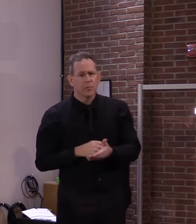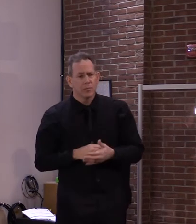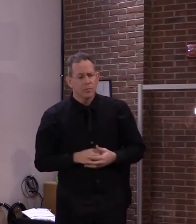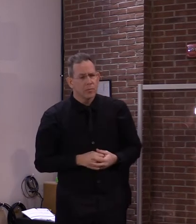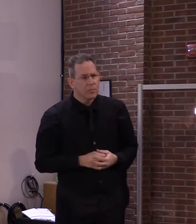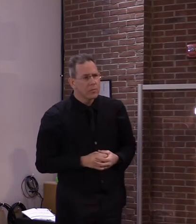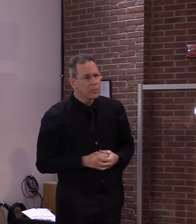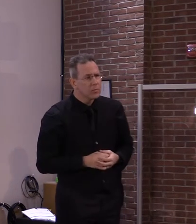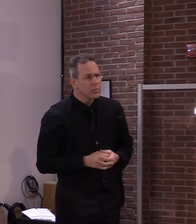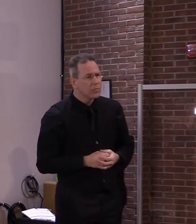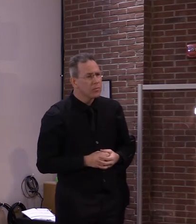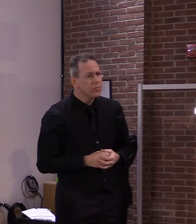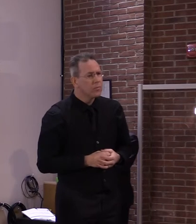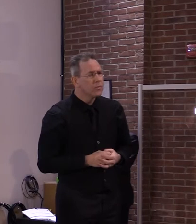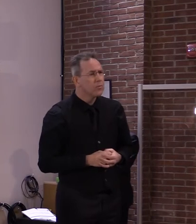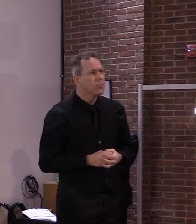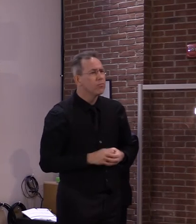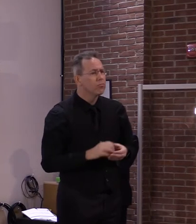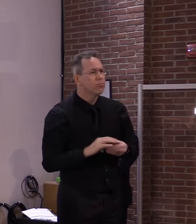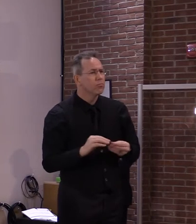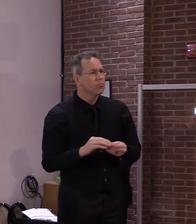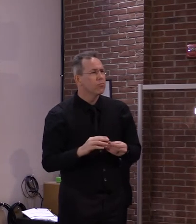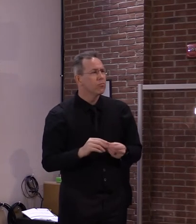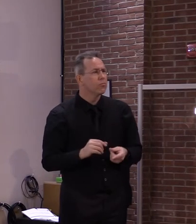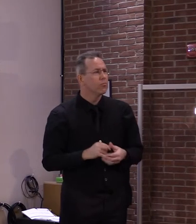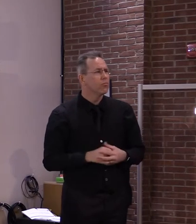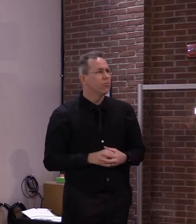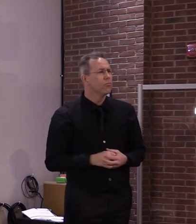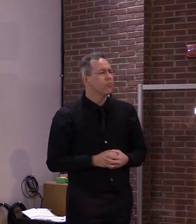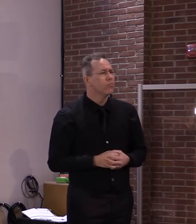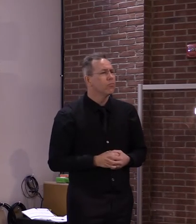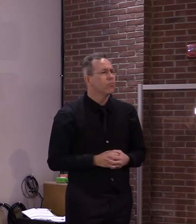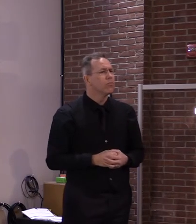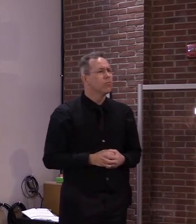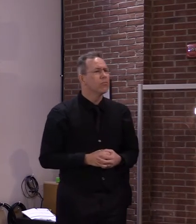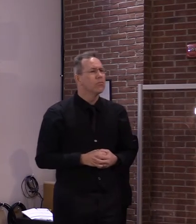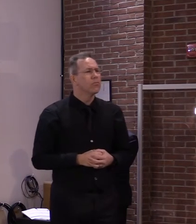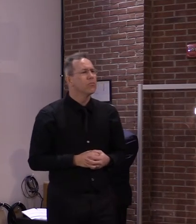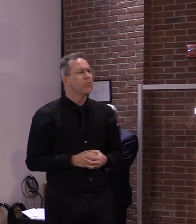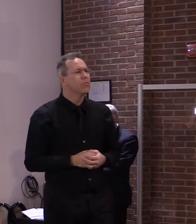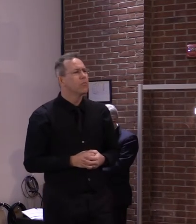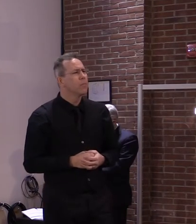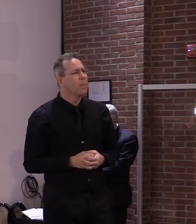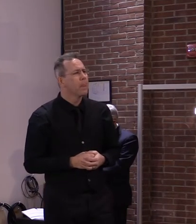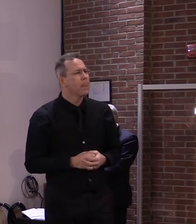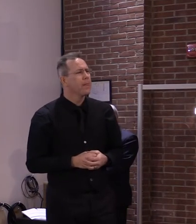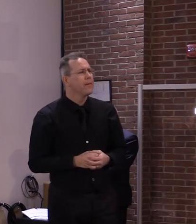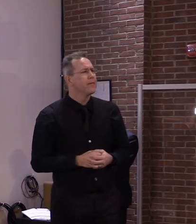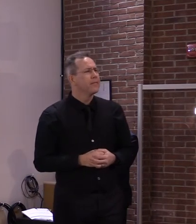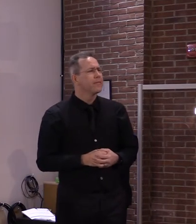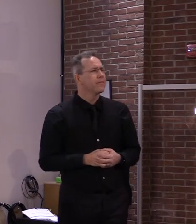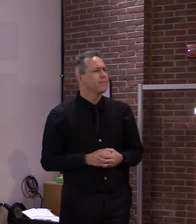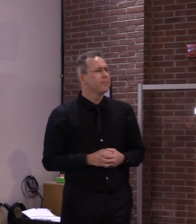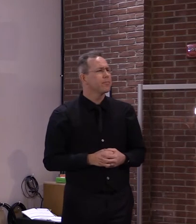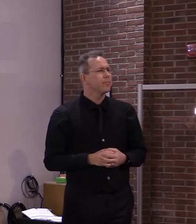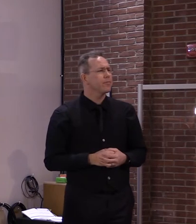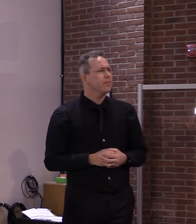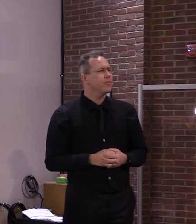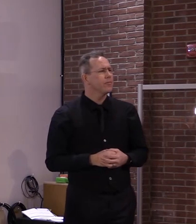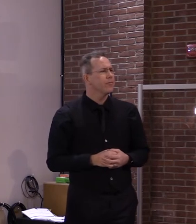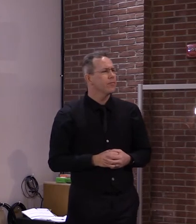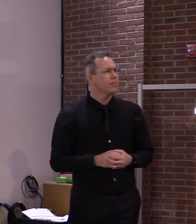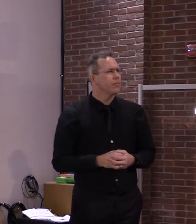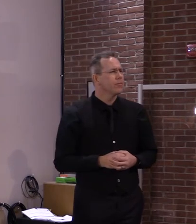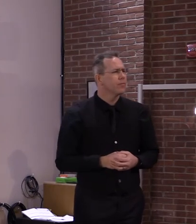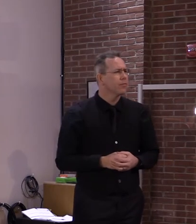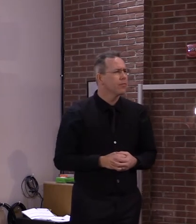yes i got a call from a reader today she has two family members both para educators one works